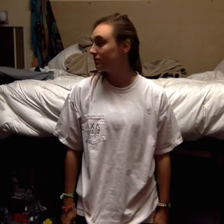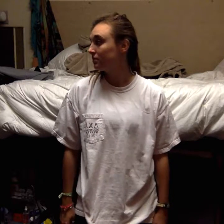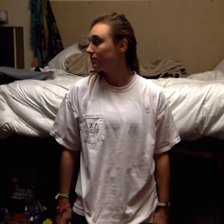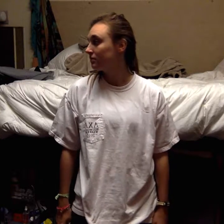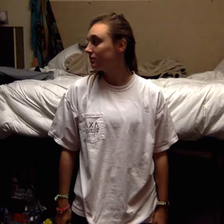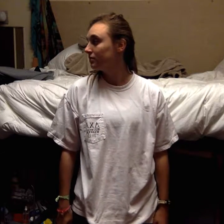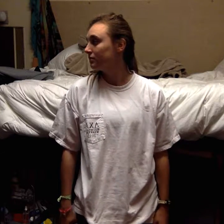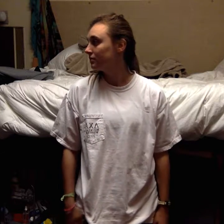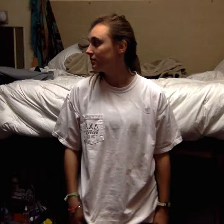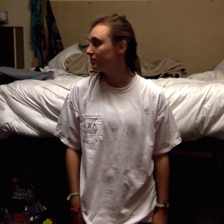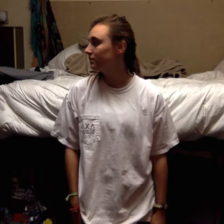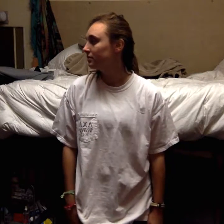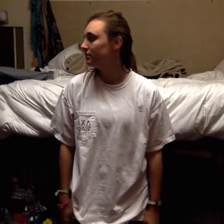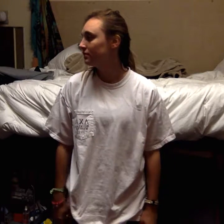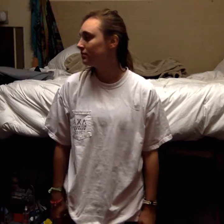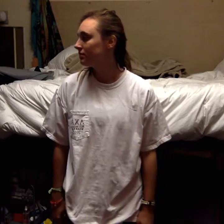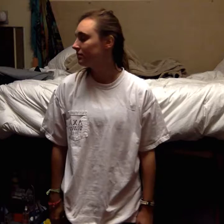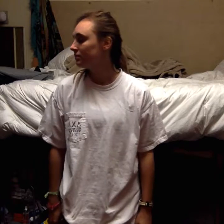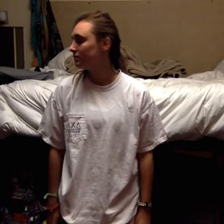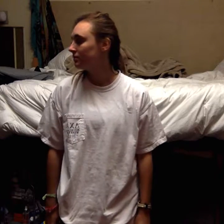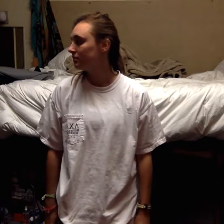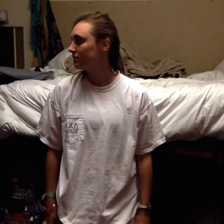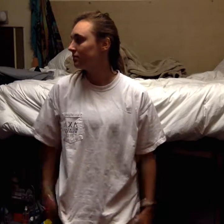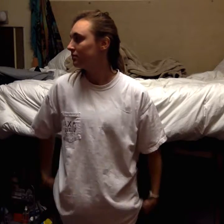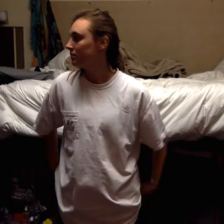came down 4 inches here instead of 2 inches.